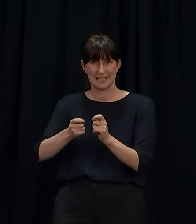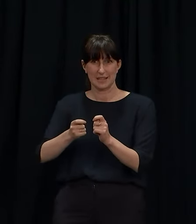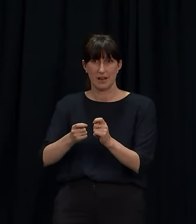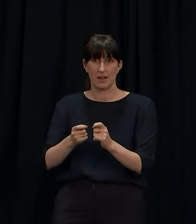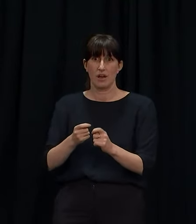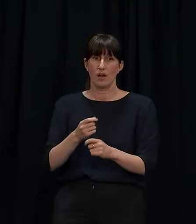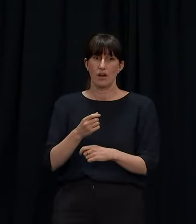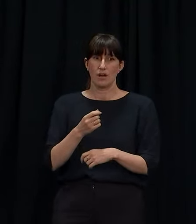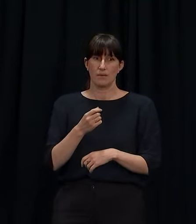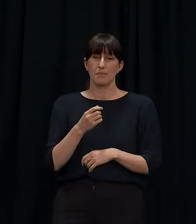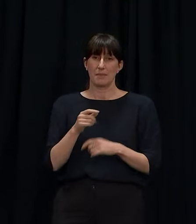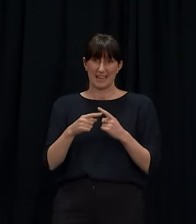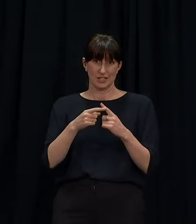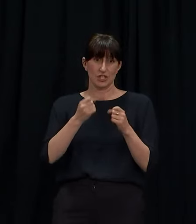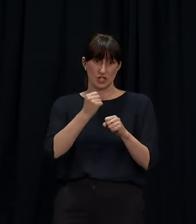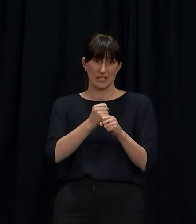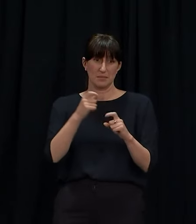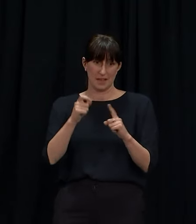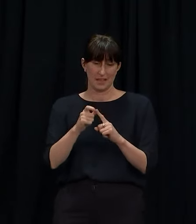open for testing.